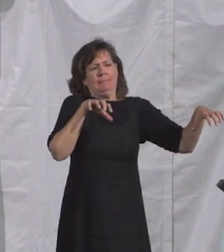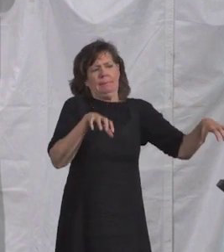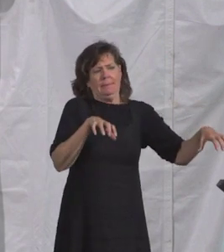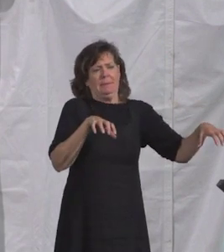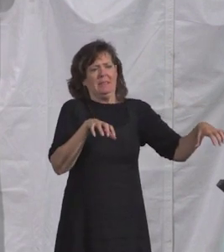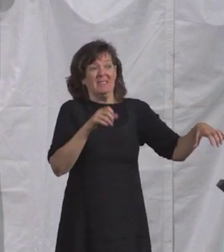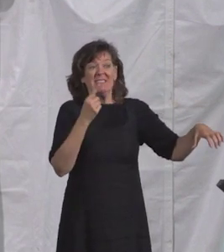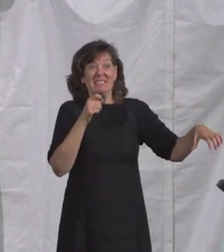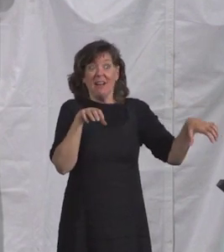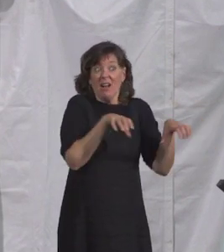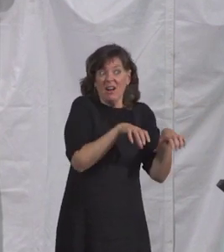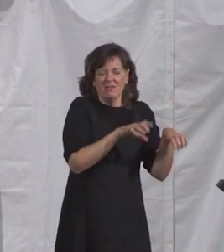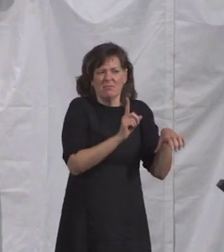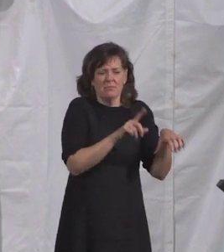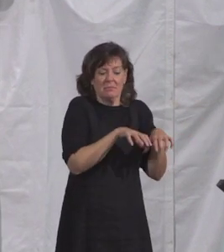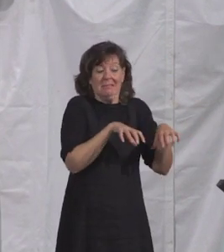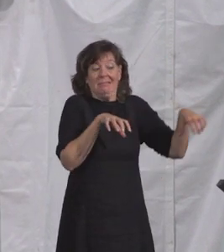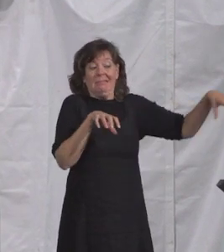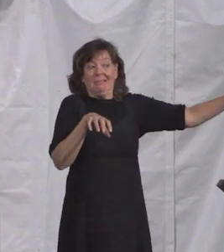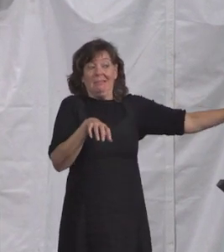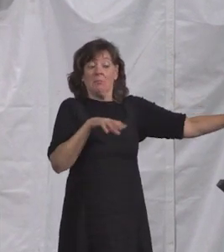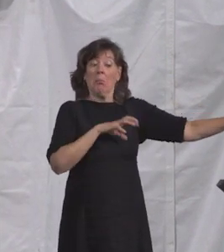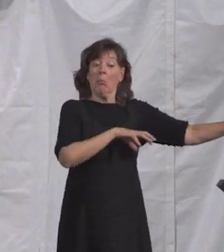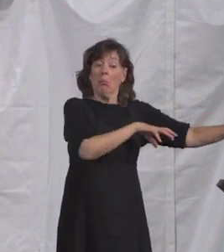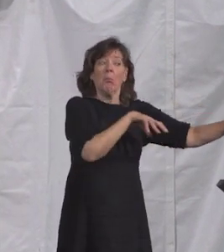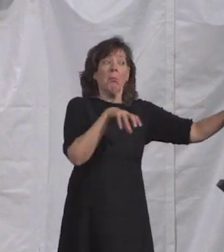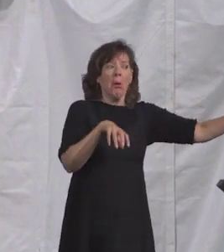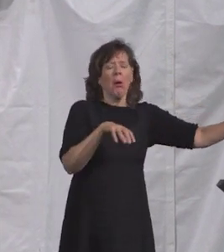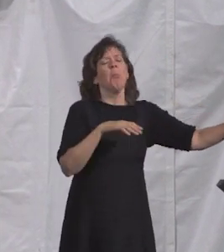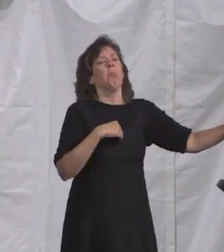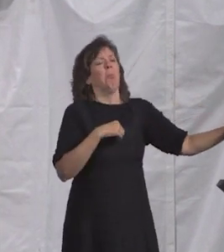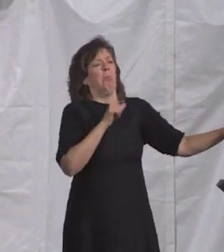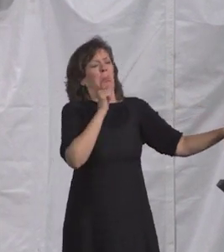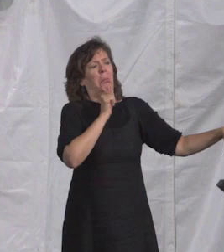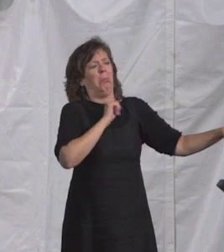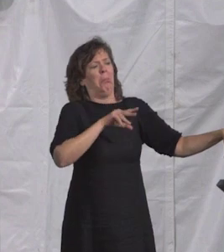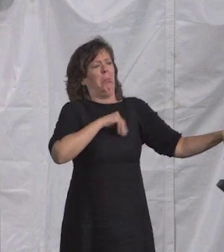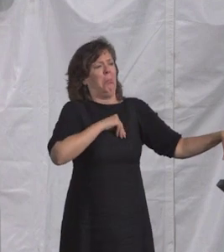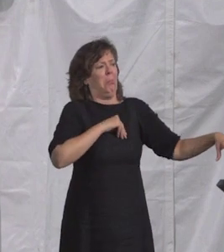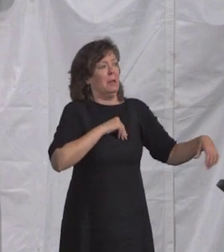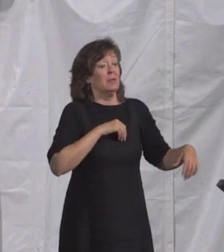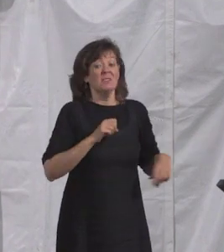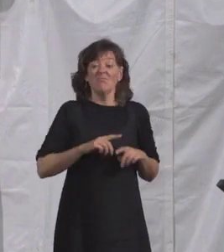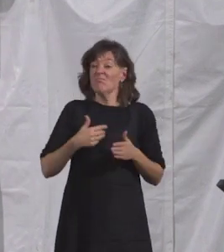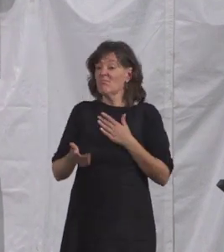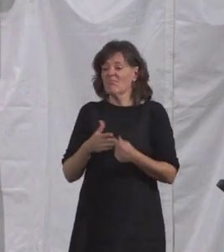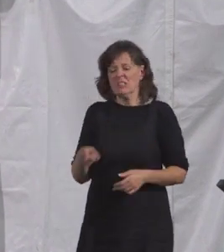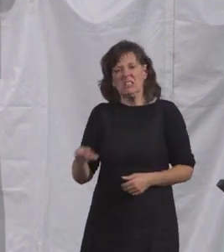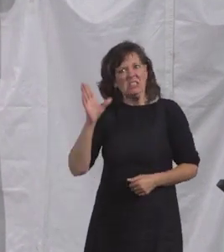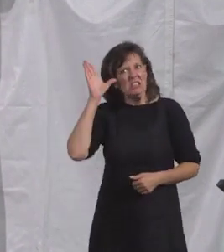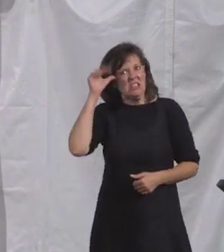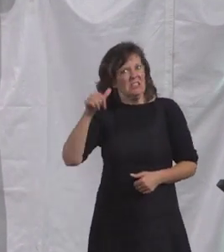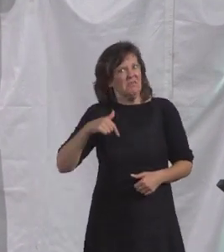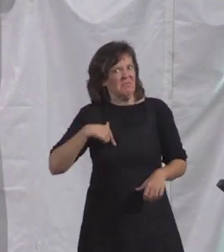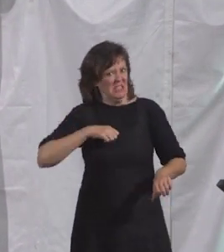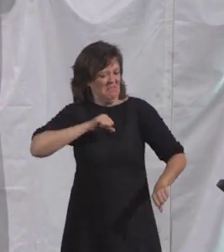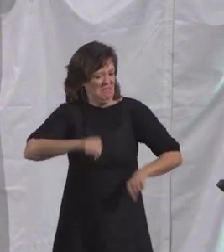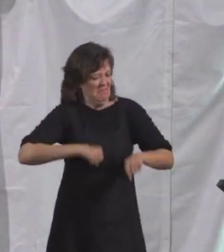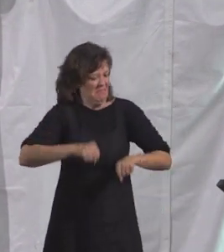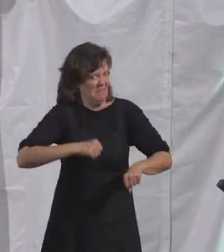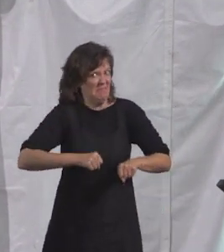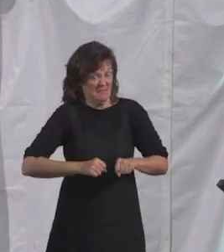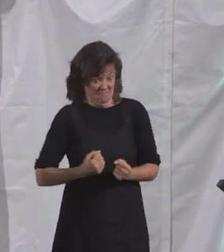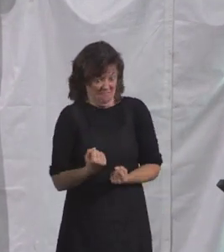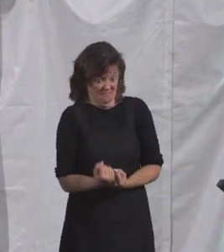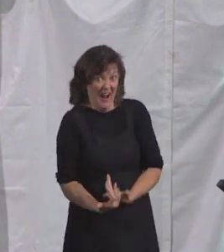in between. But Elmore was certain that if he could set his chain on fire, he could win Nora's heart. So Nora said, "Go," and we started